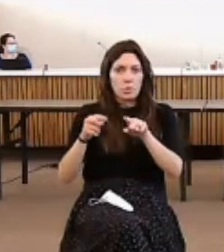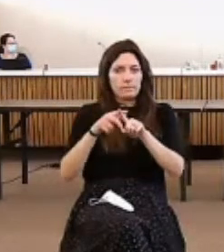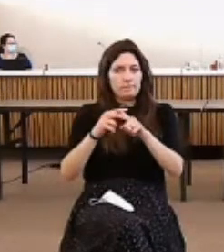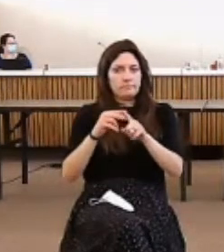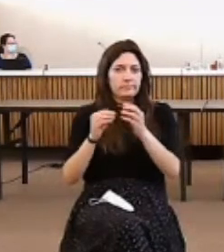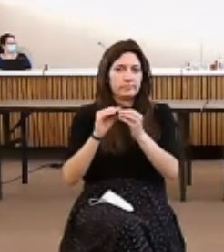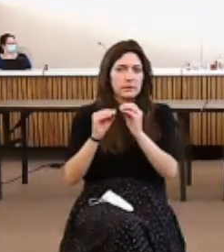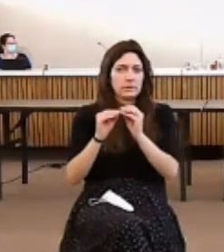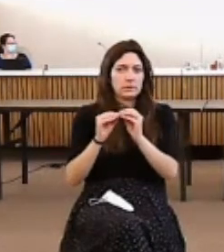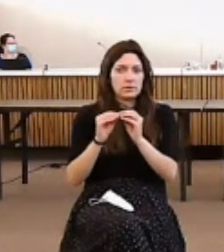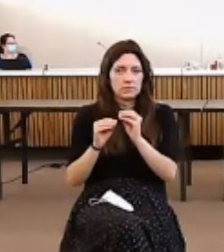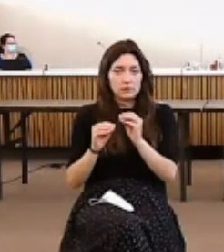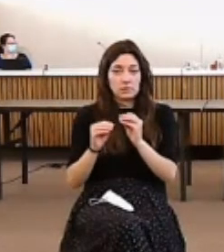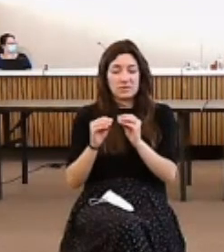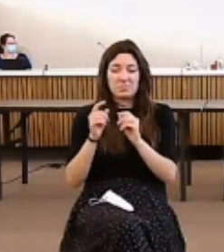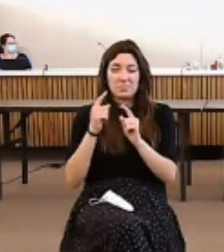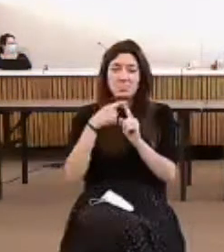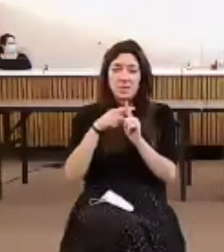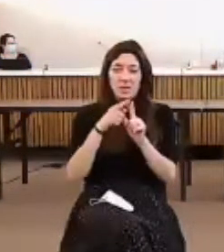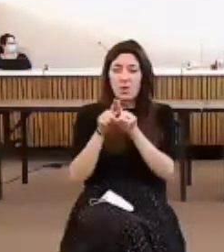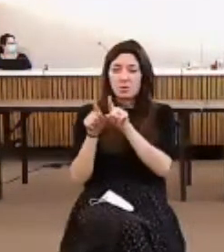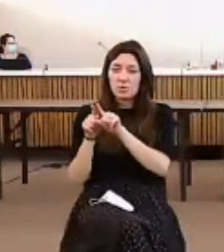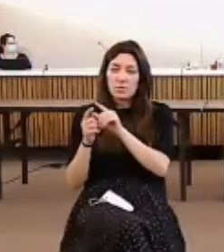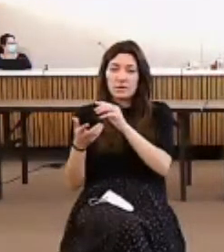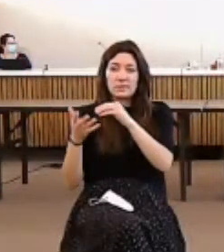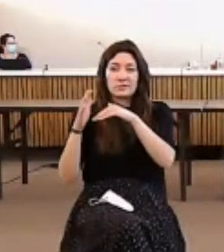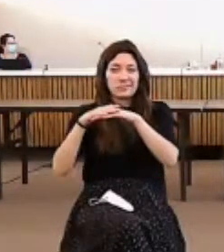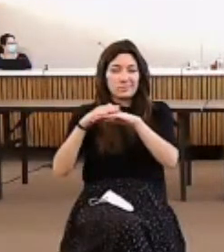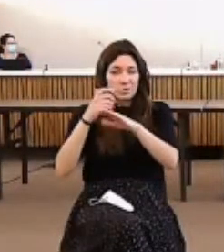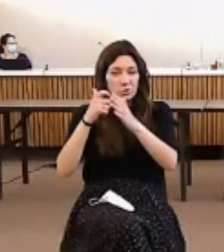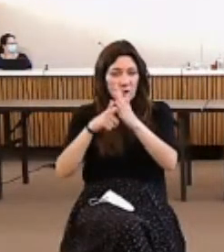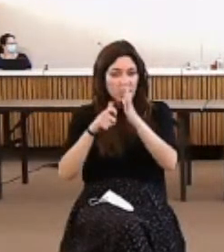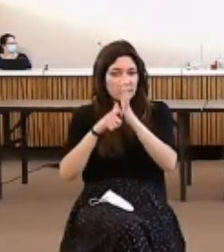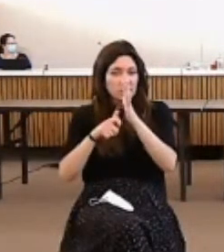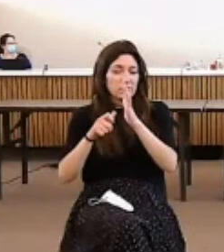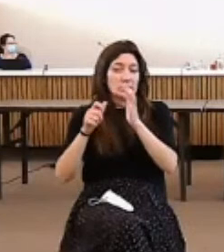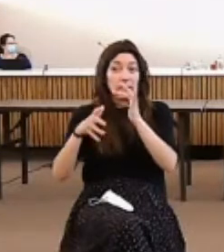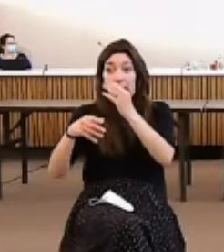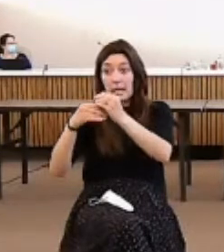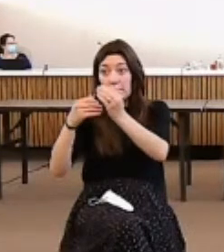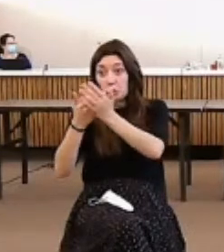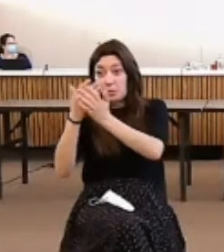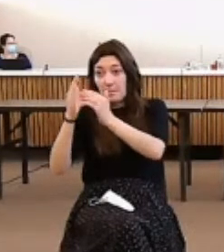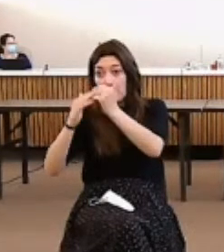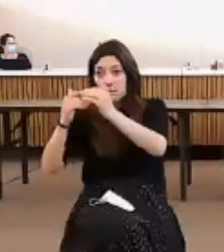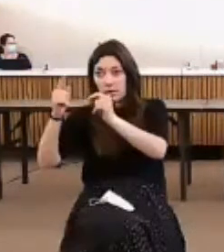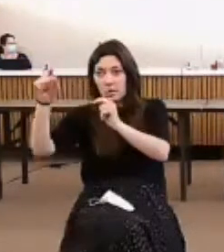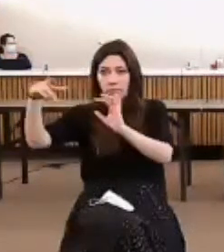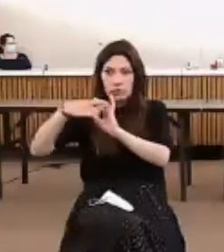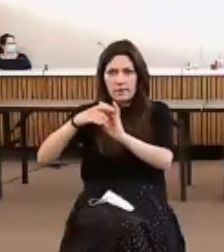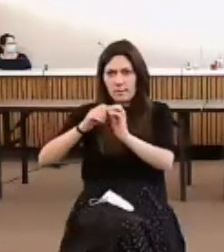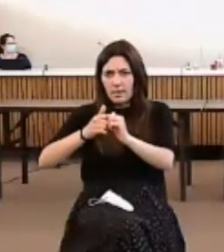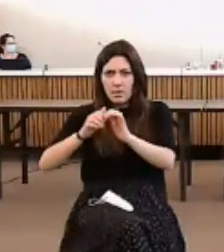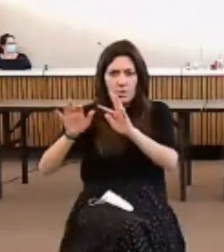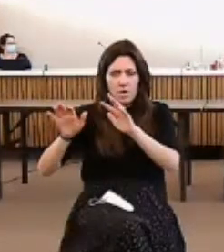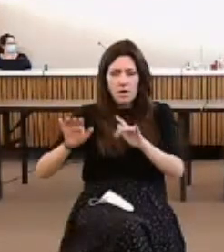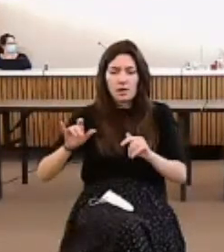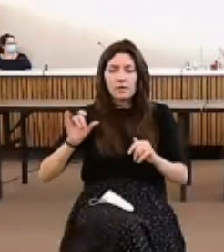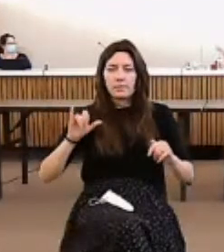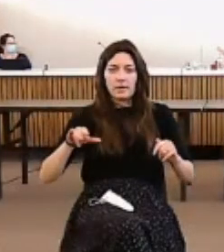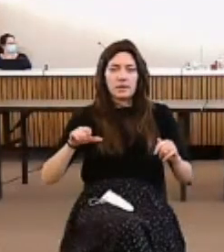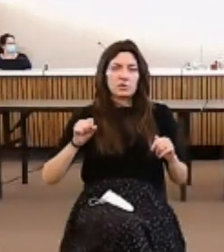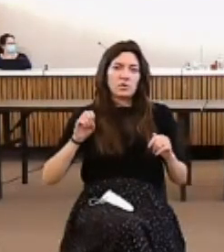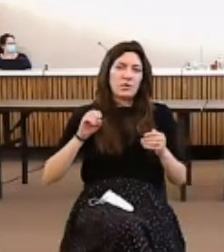have cleanouts anywhere any building comes in. There's a bunch of requirements where I transition from the